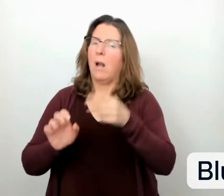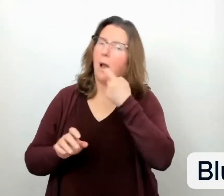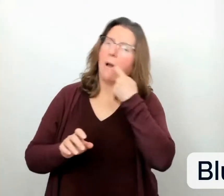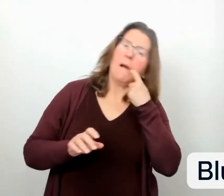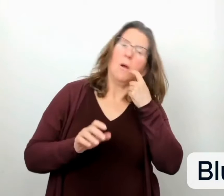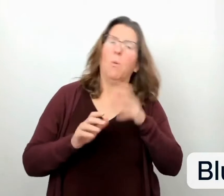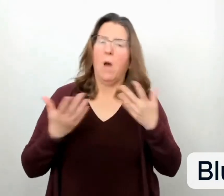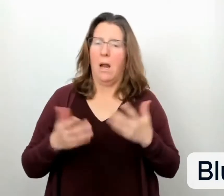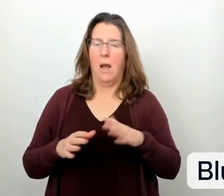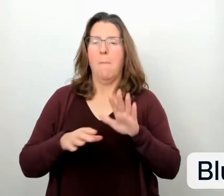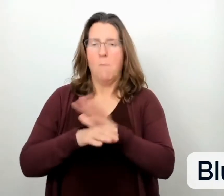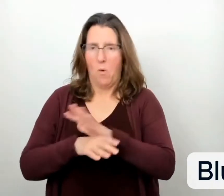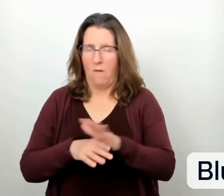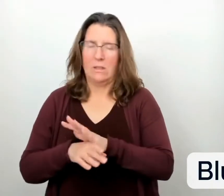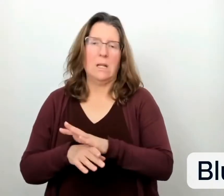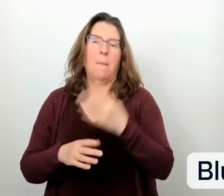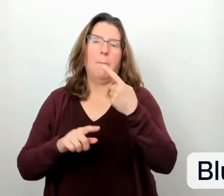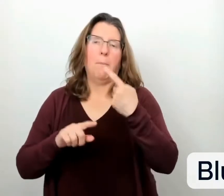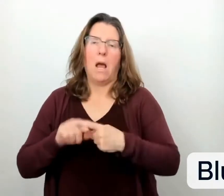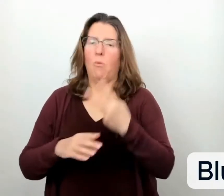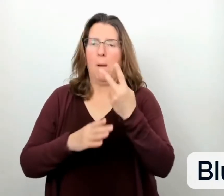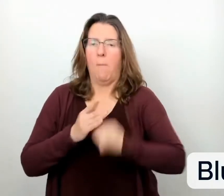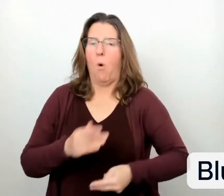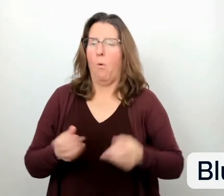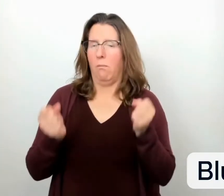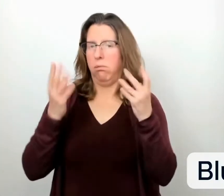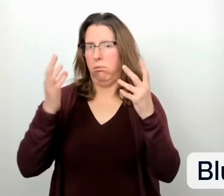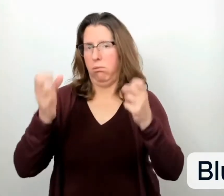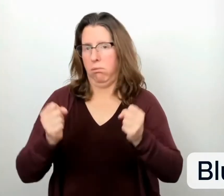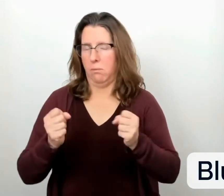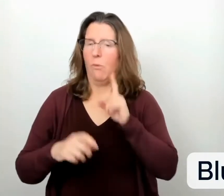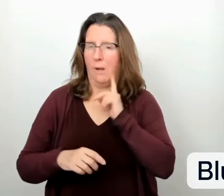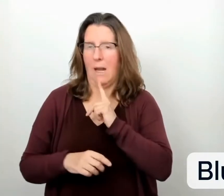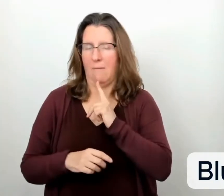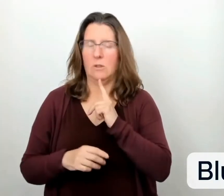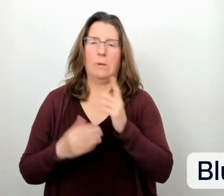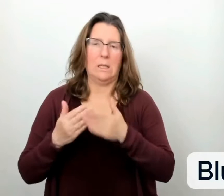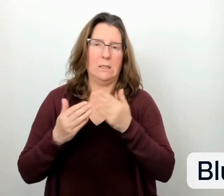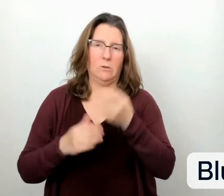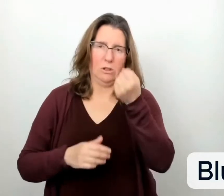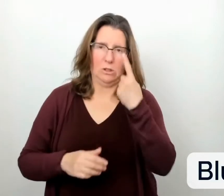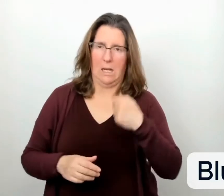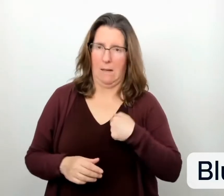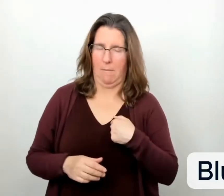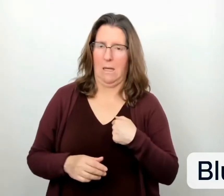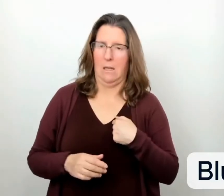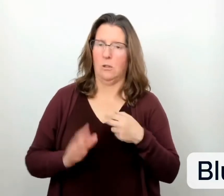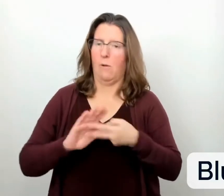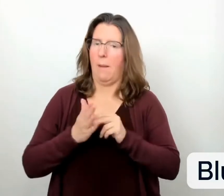him engaged was the movie making unit, as well as the fact that I was teaching him an ASL. So a direct relationship with his teacher. It